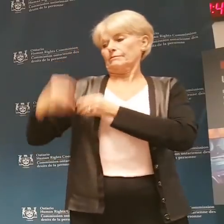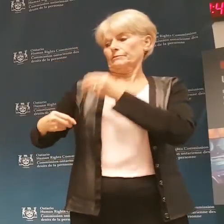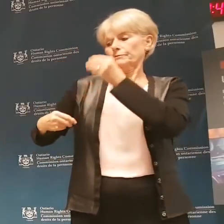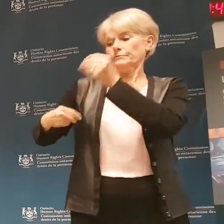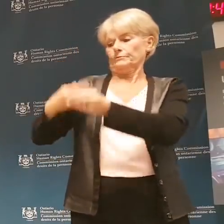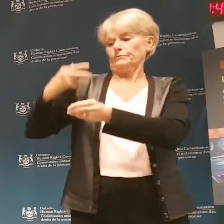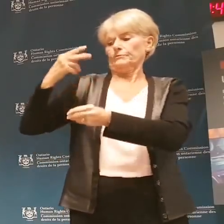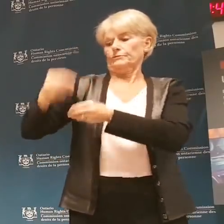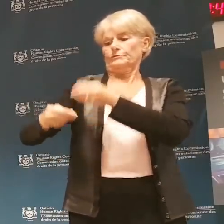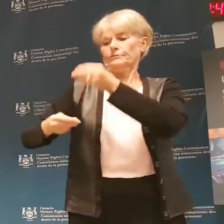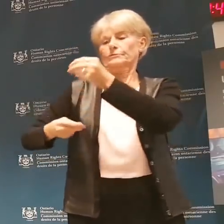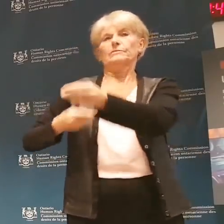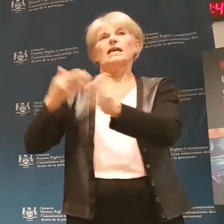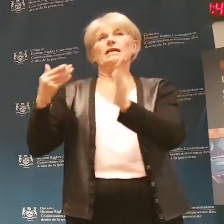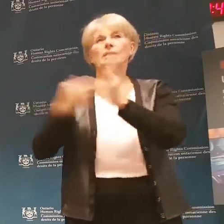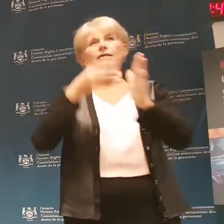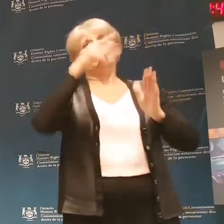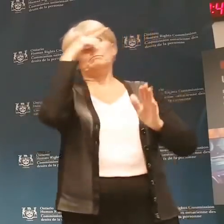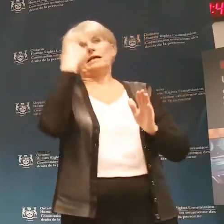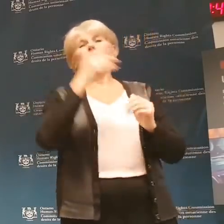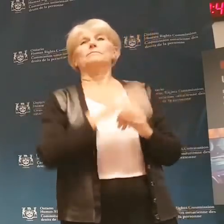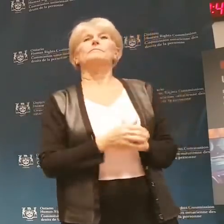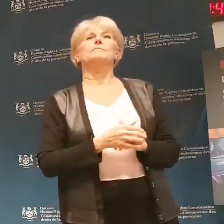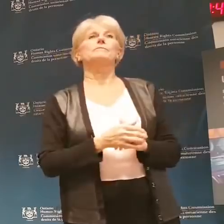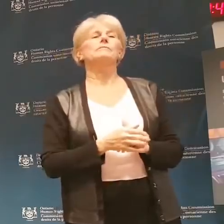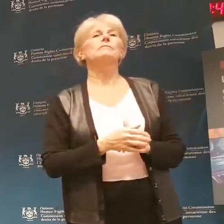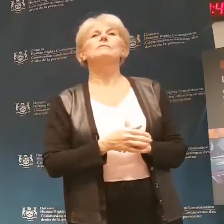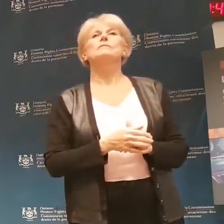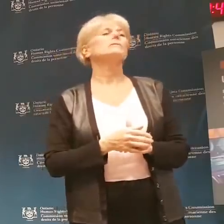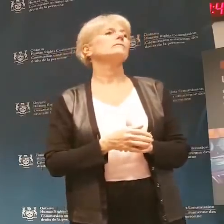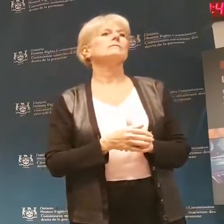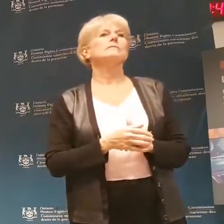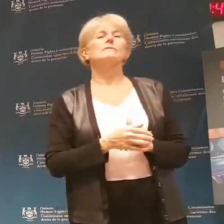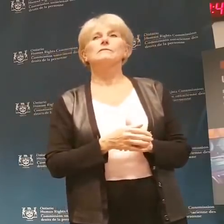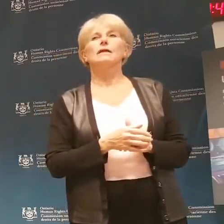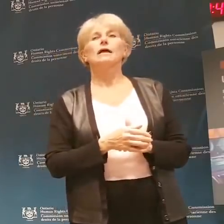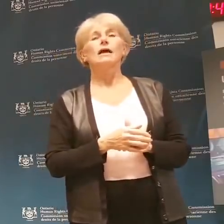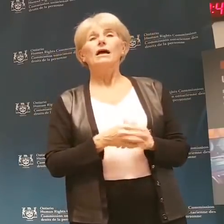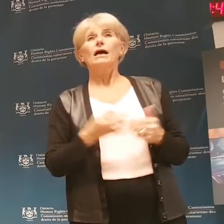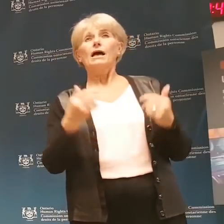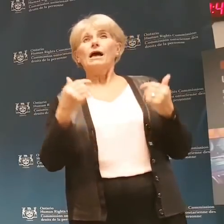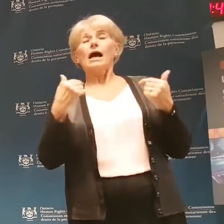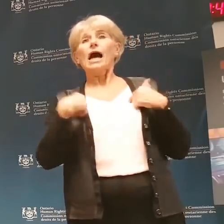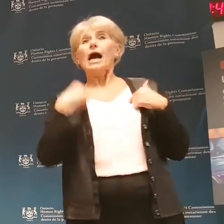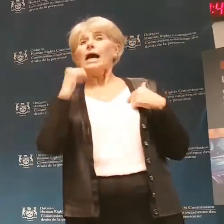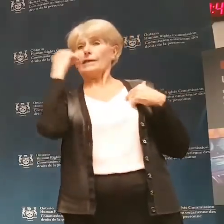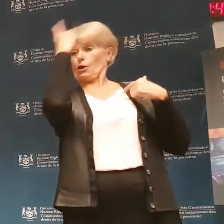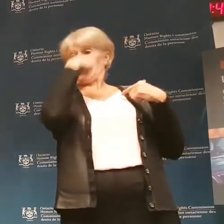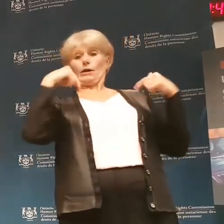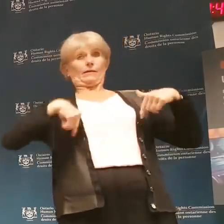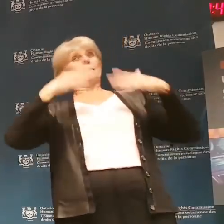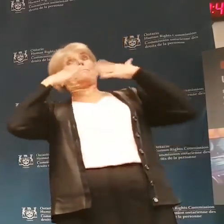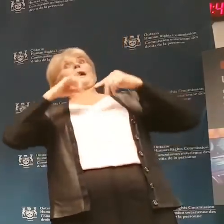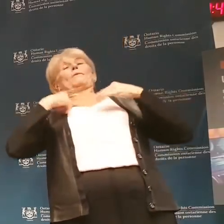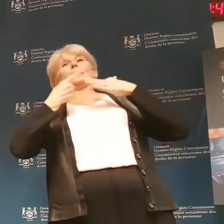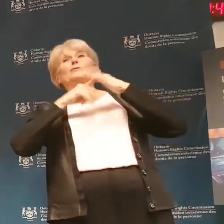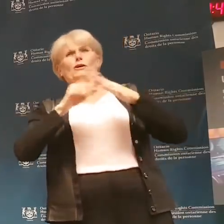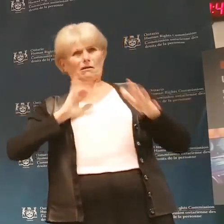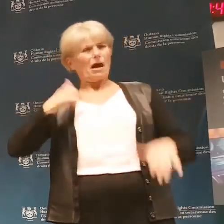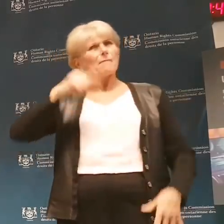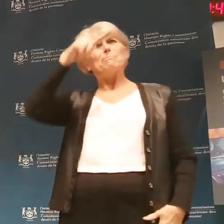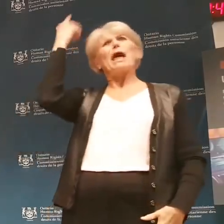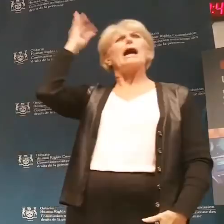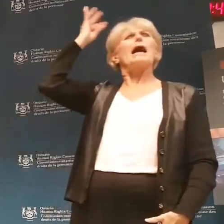intergenerational anti-black racism. I didn't look this bad when I started this. I had black